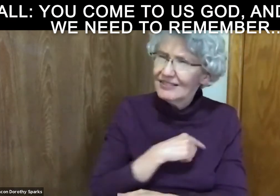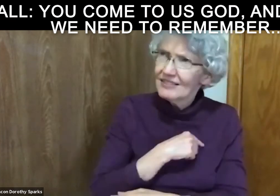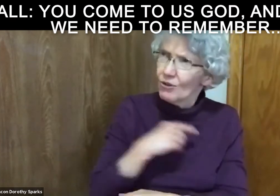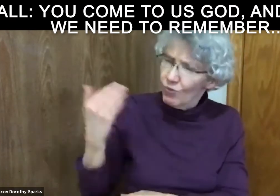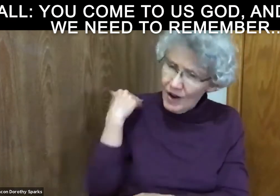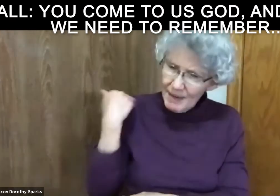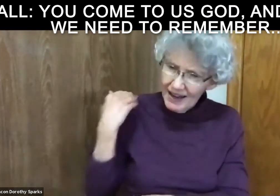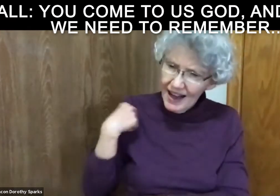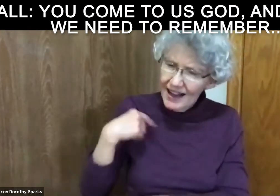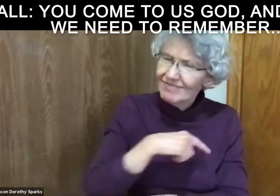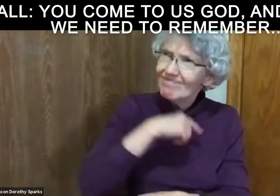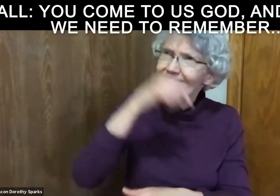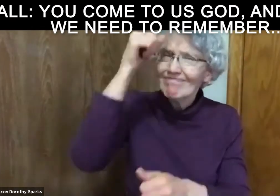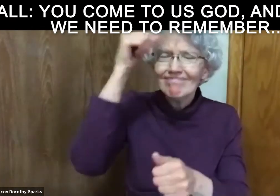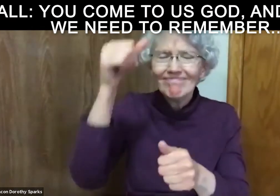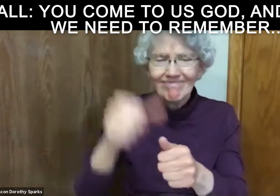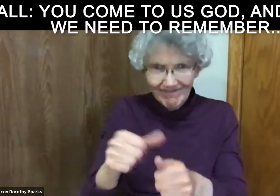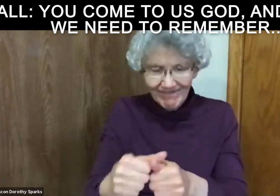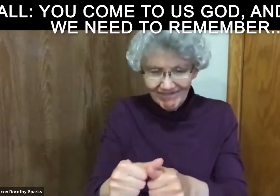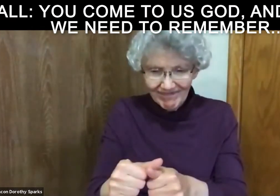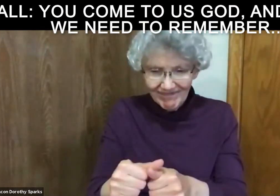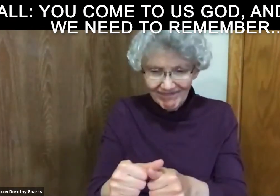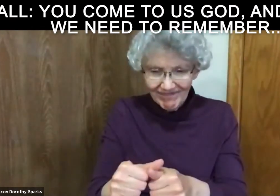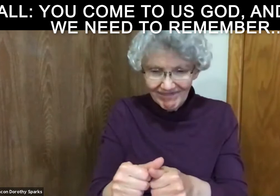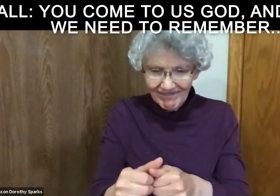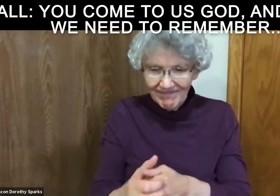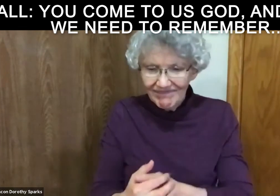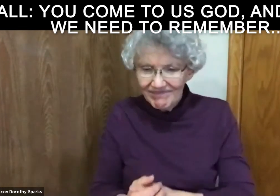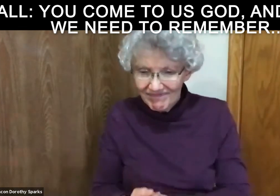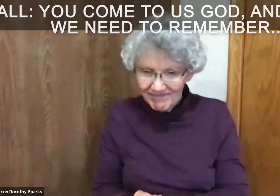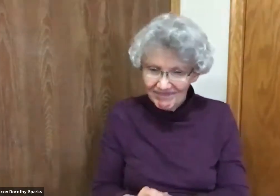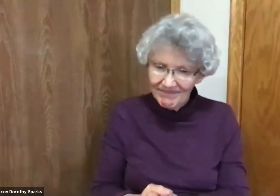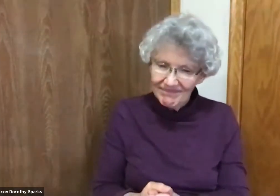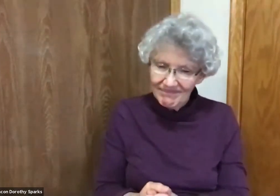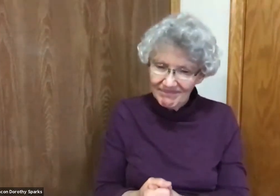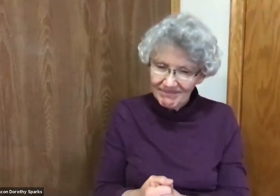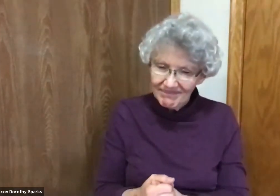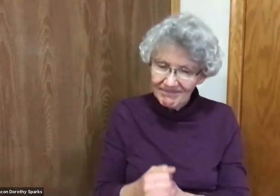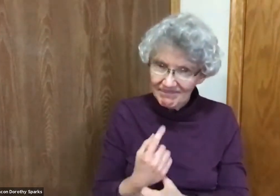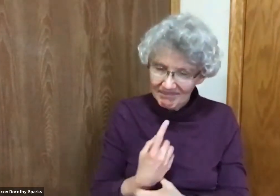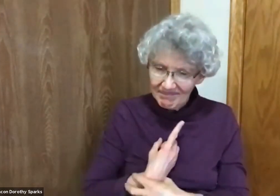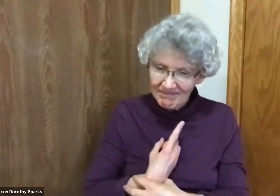You come to us, God, and still we need to remember